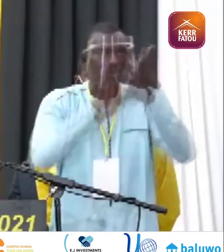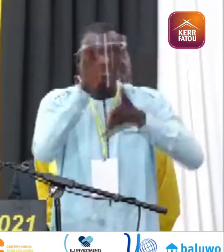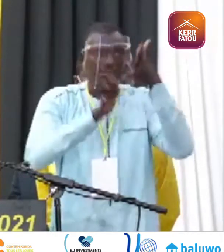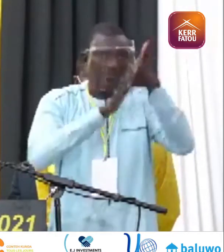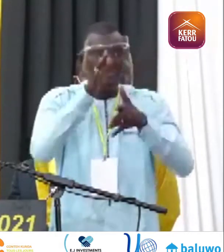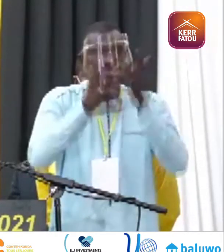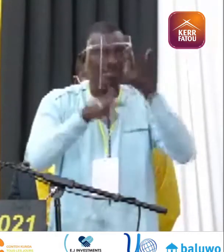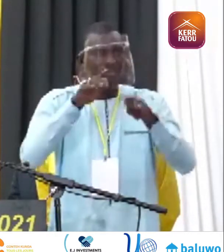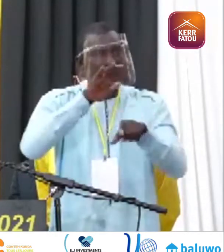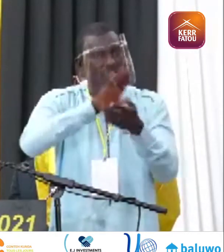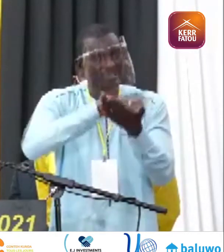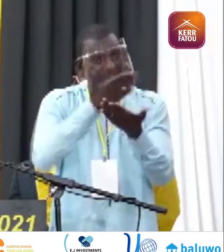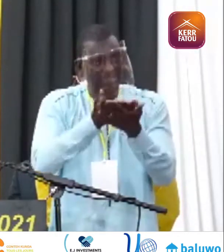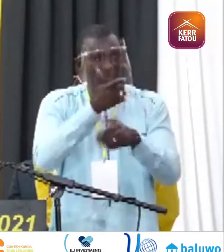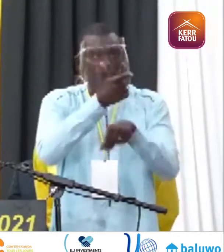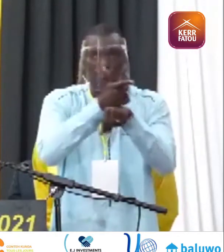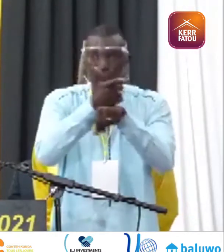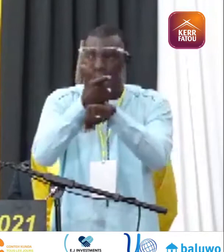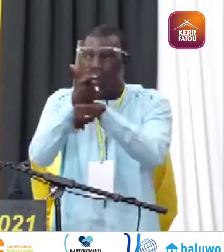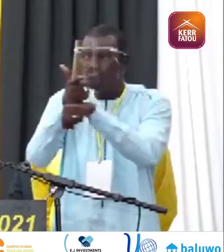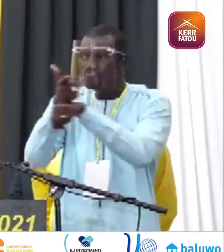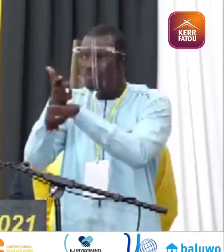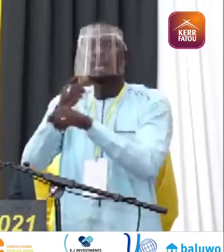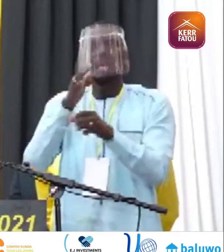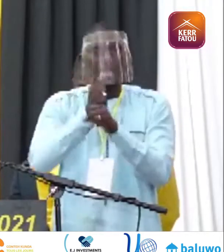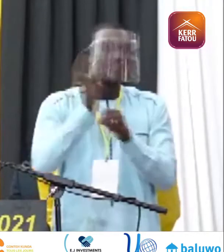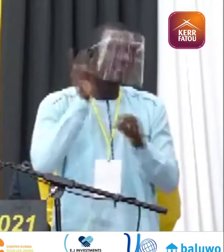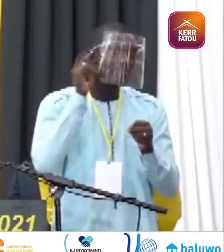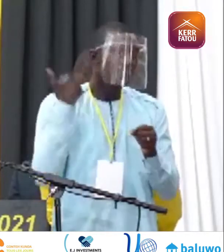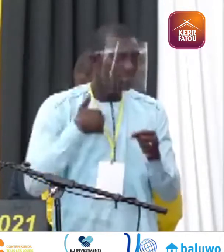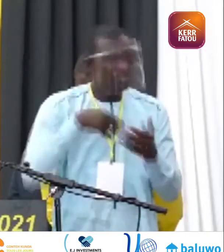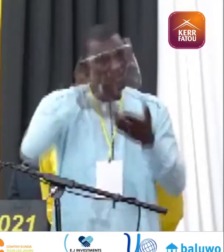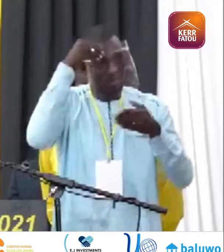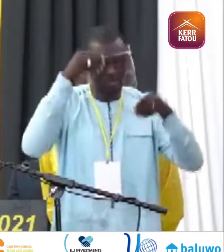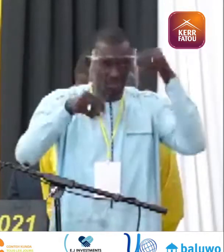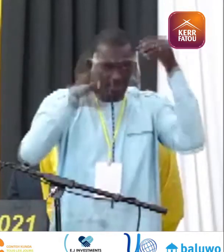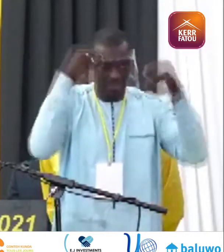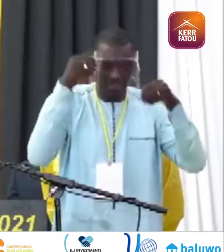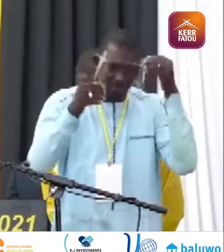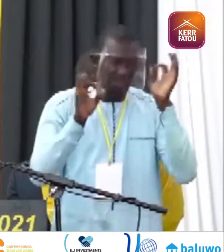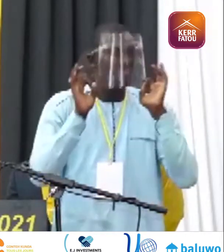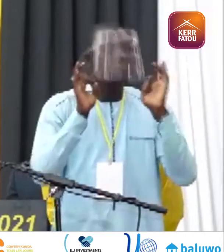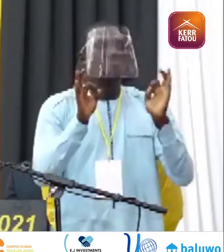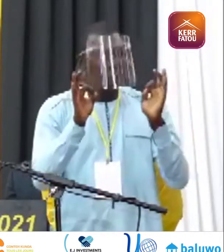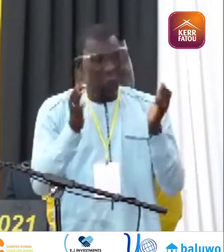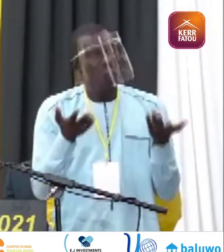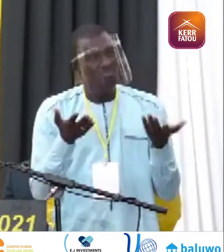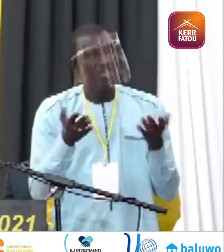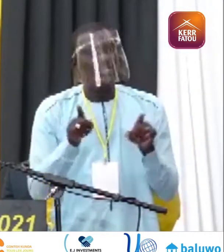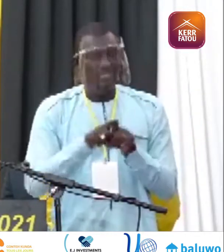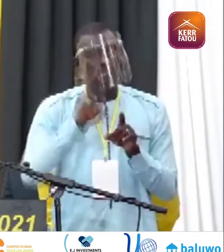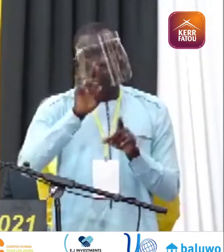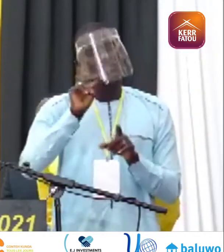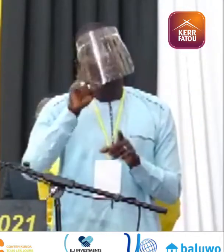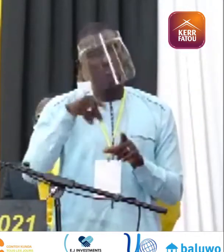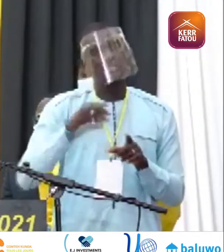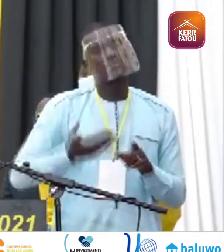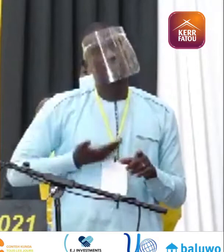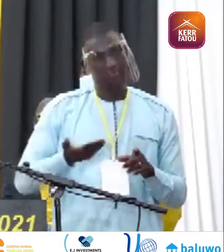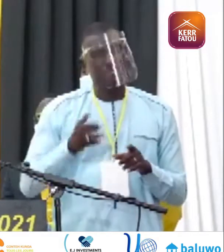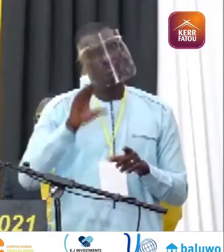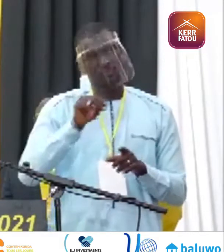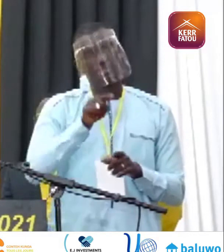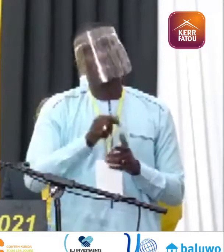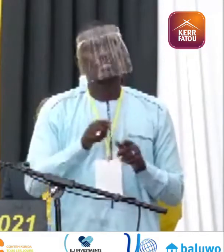help in sending a more inclusive message to all sections of society. The youth wing and its members